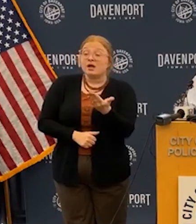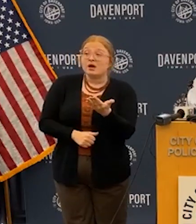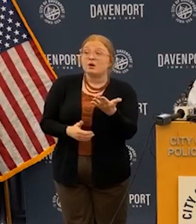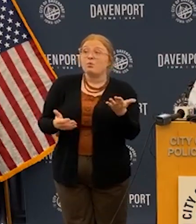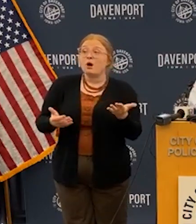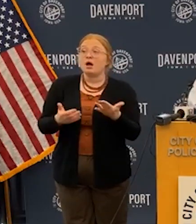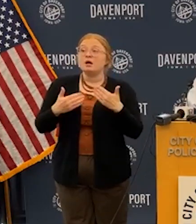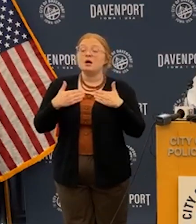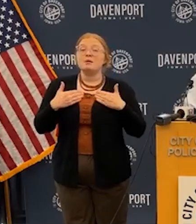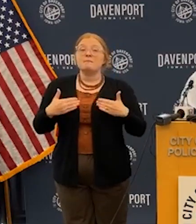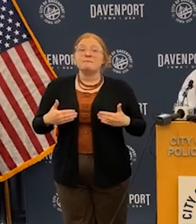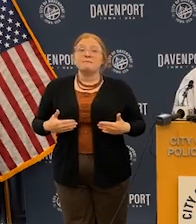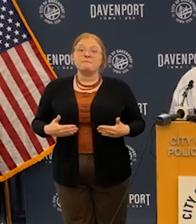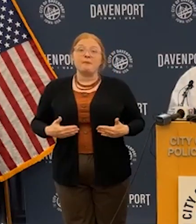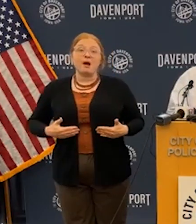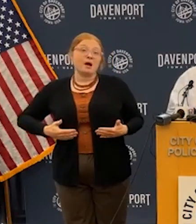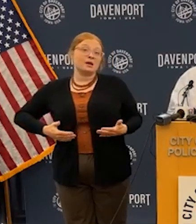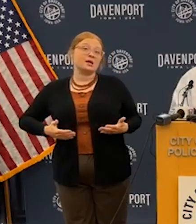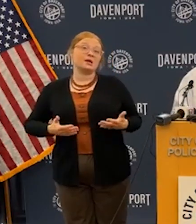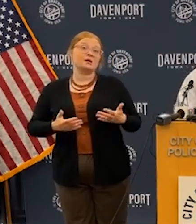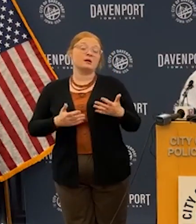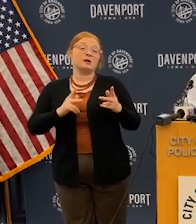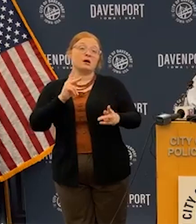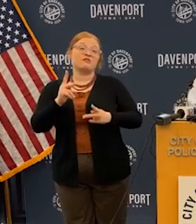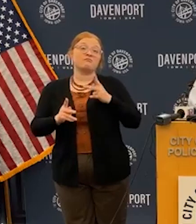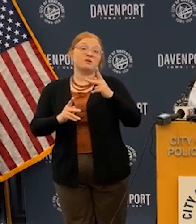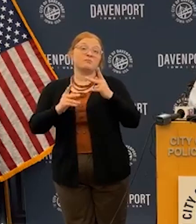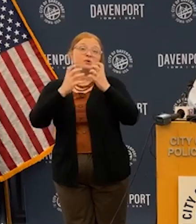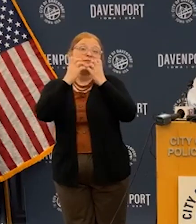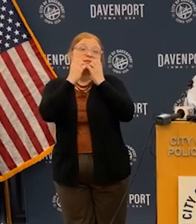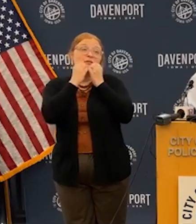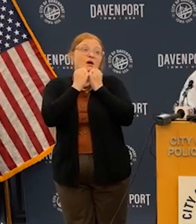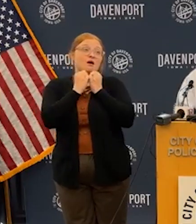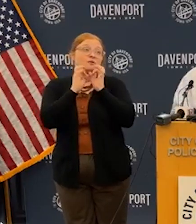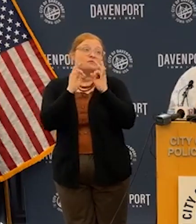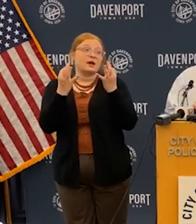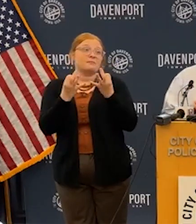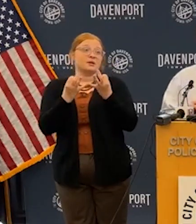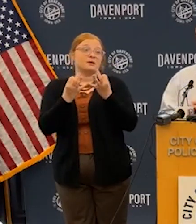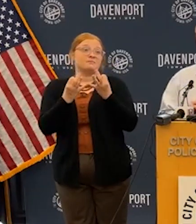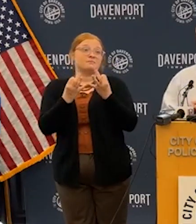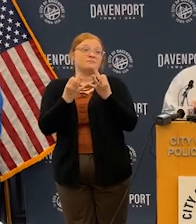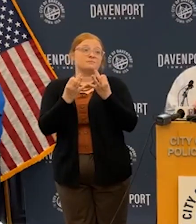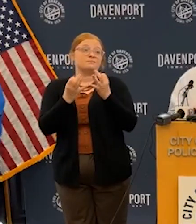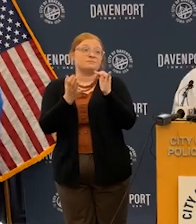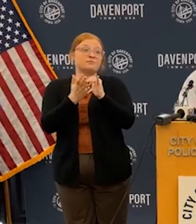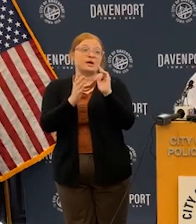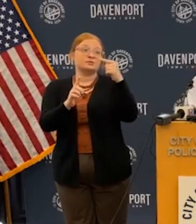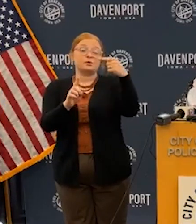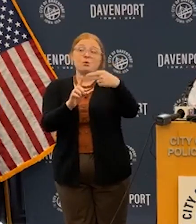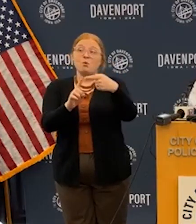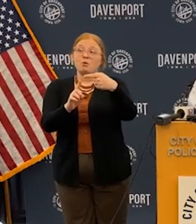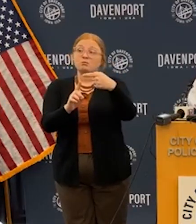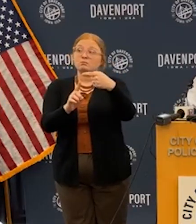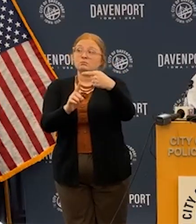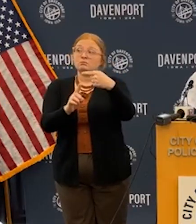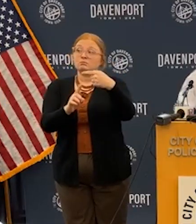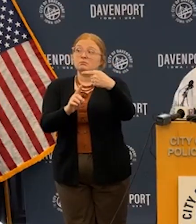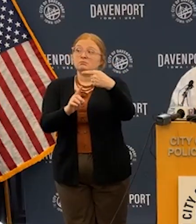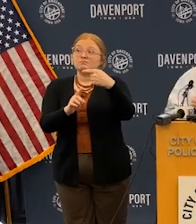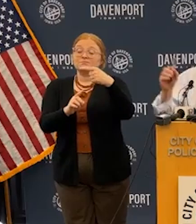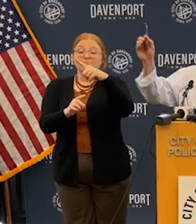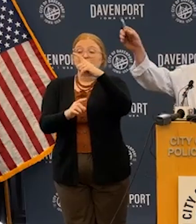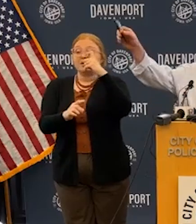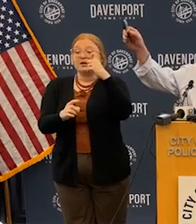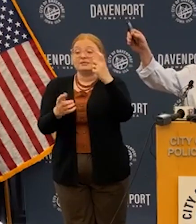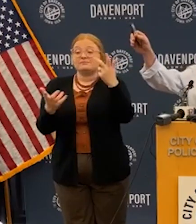That's the level that we intend to do because of what we believe we're dealing with. Okay, sir. Sorry, I have another one. I appreciate that response